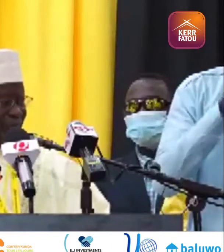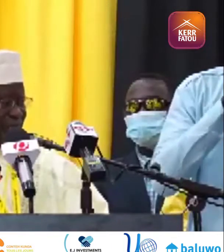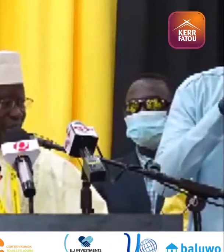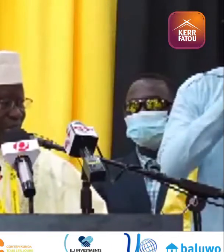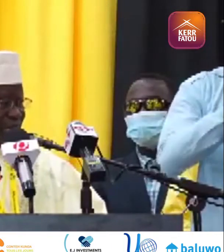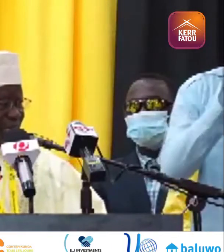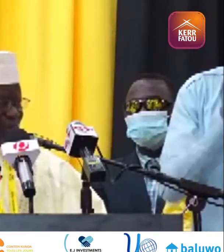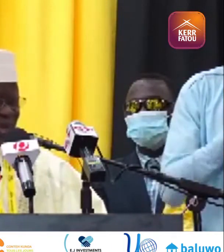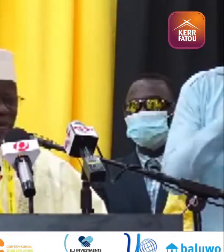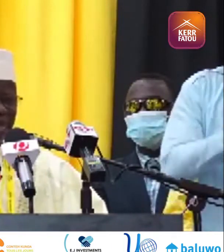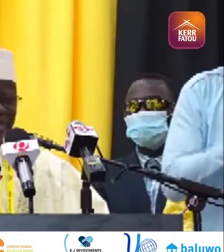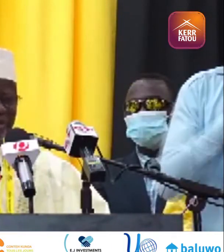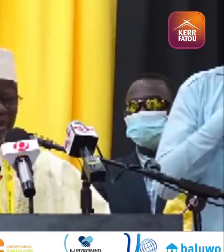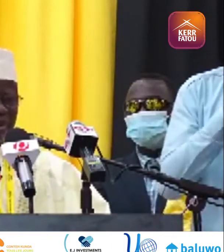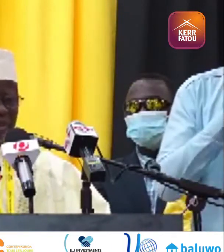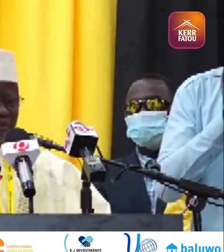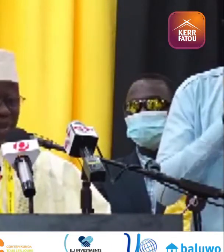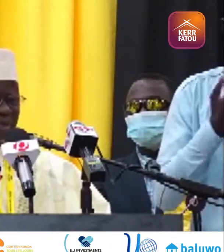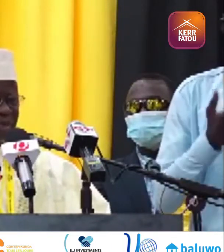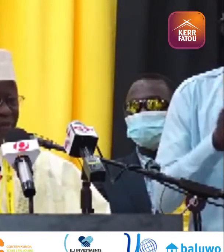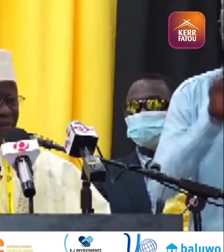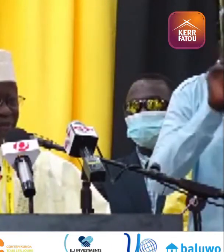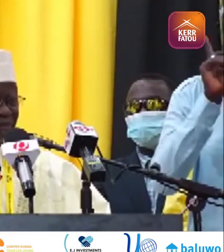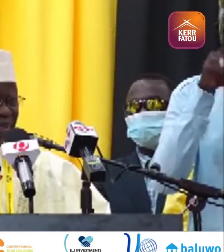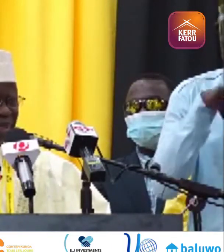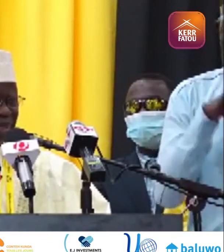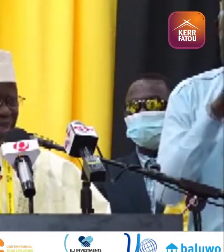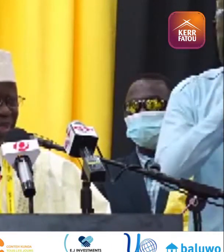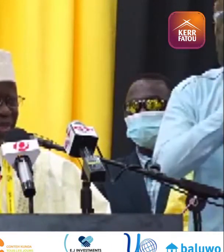The activities undertaken by the United Democratic Party